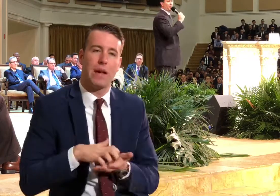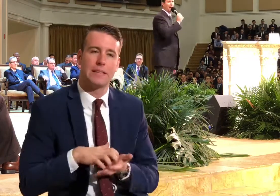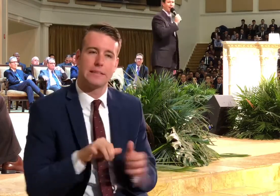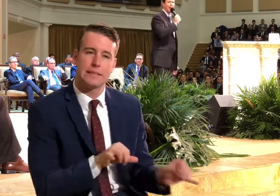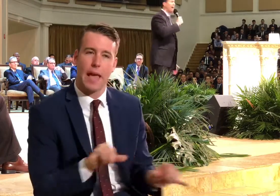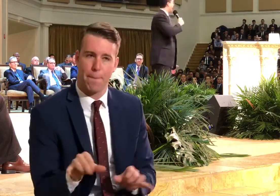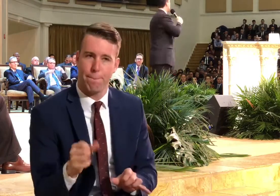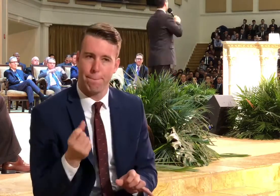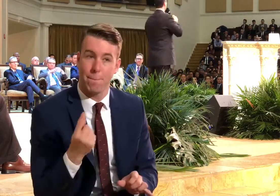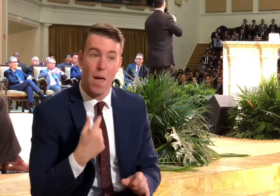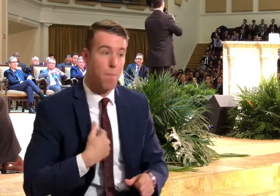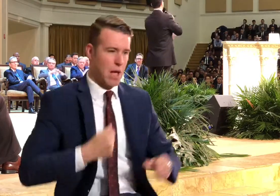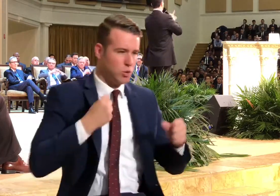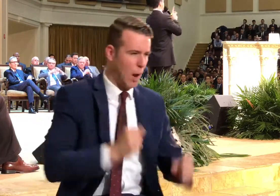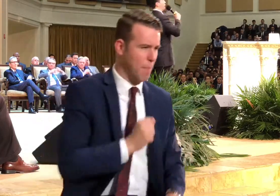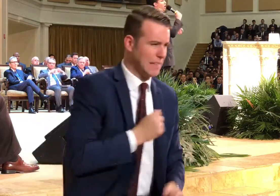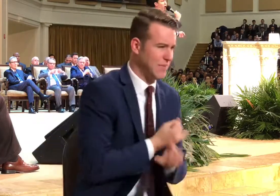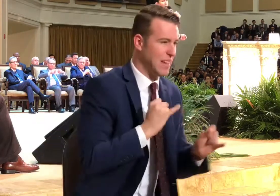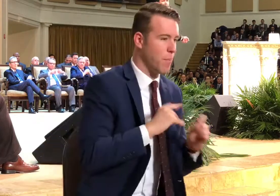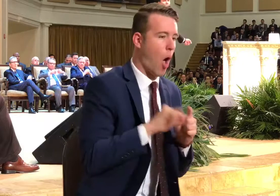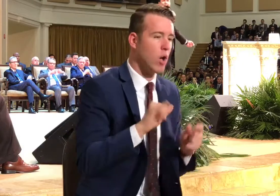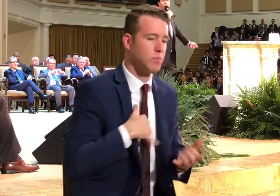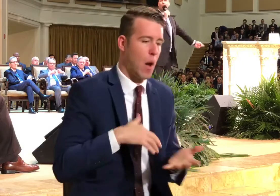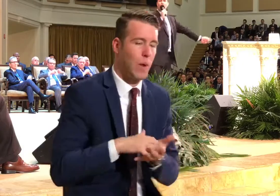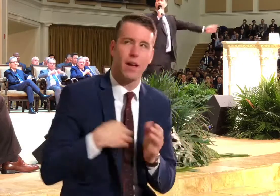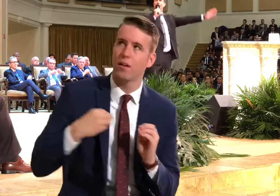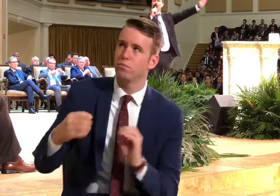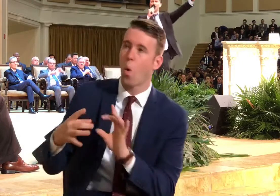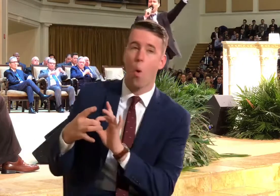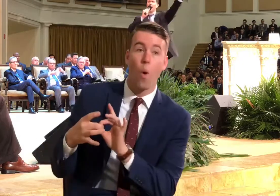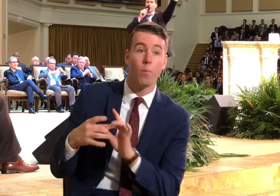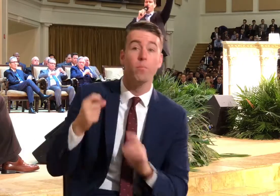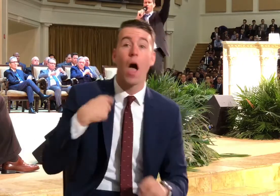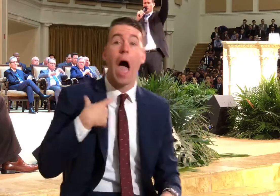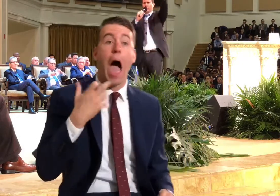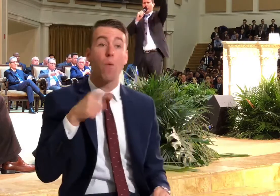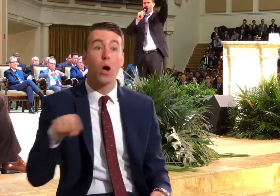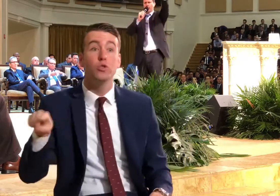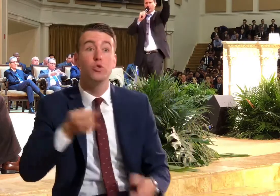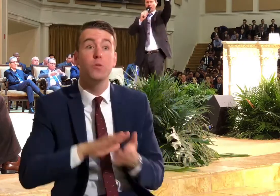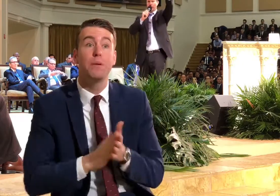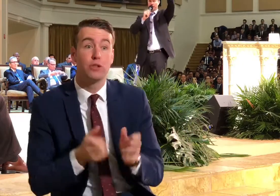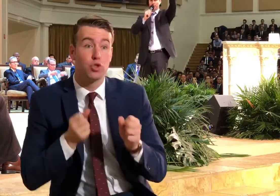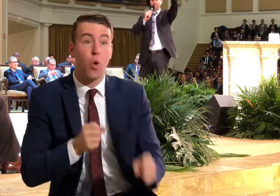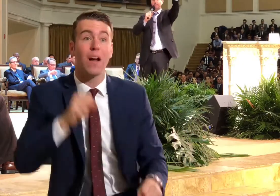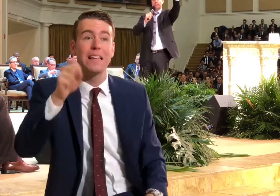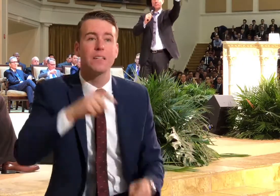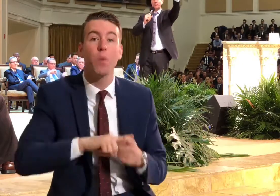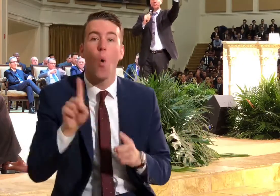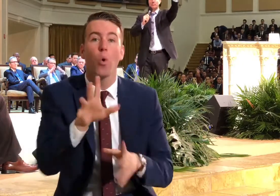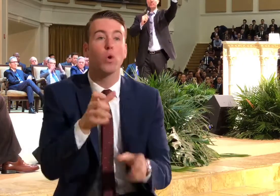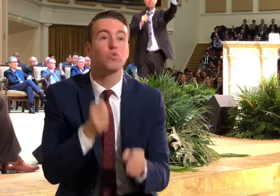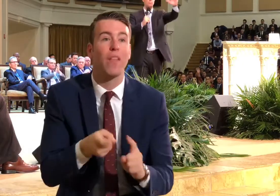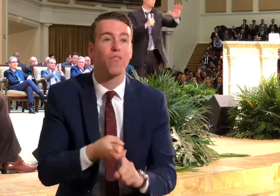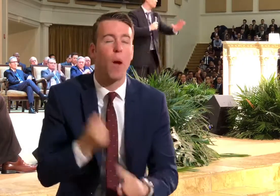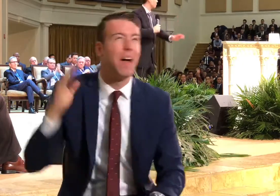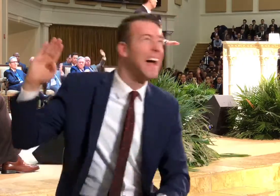tell somebody, I want you to be strong, but I don't want you to ever forget where your strength comes from.